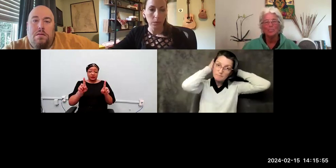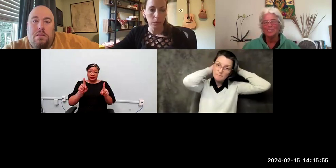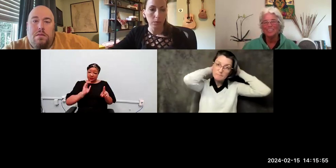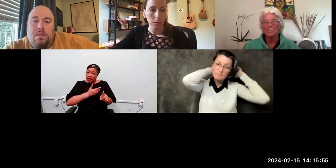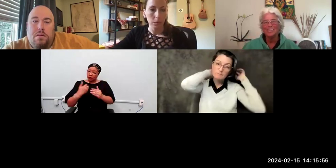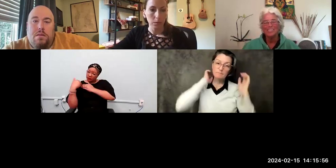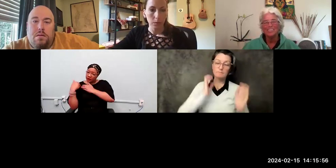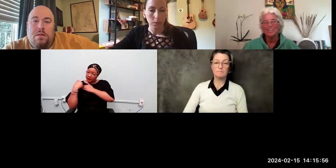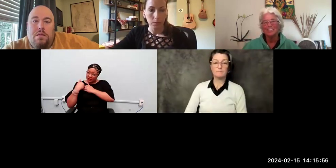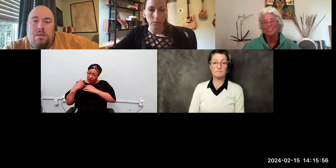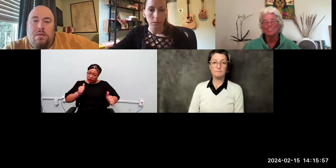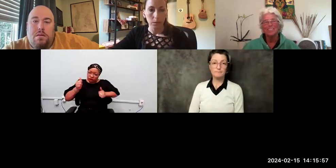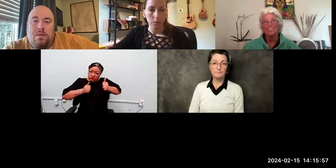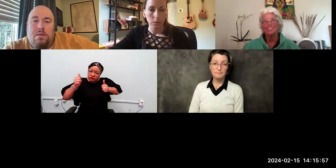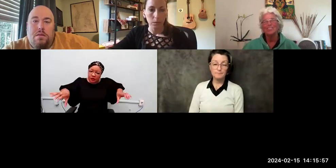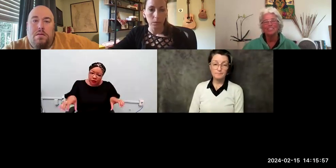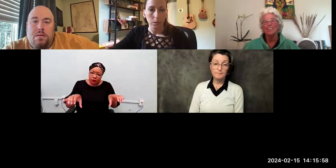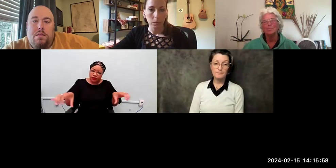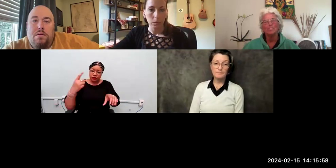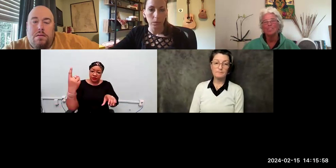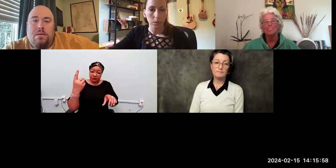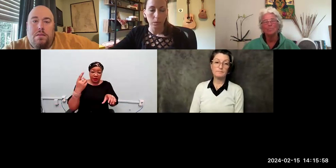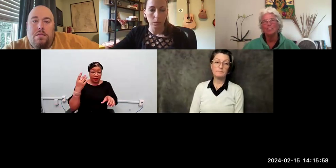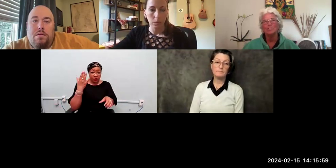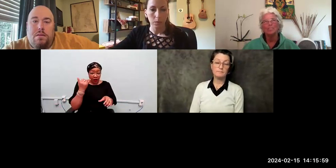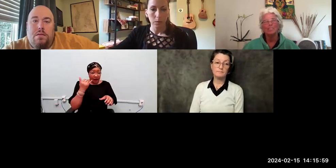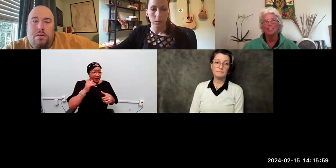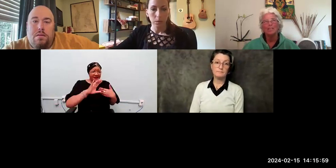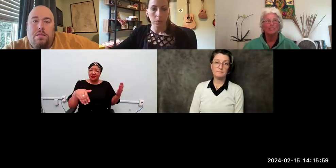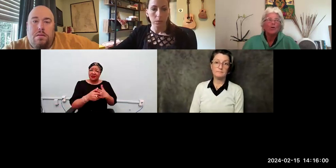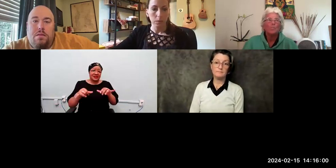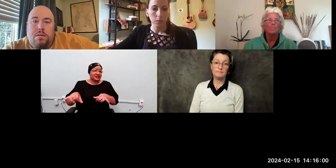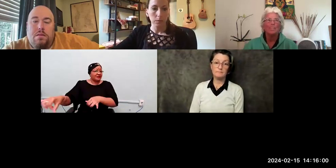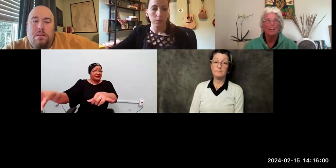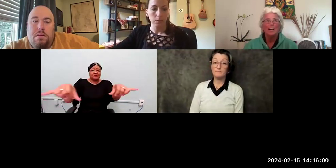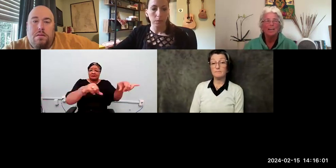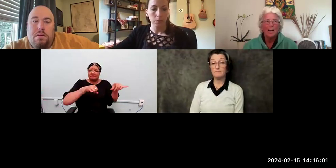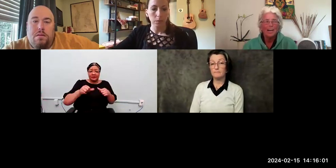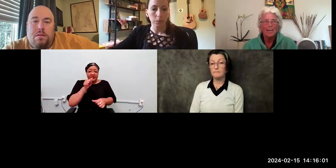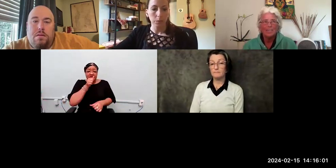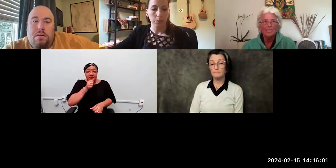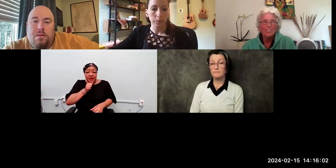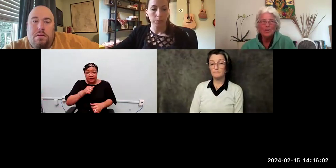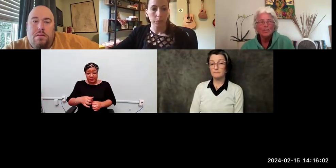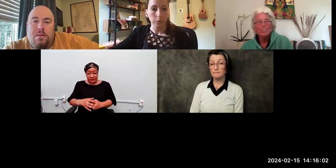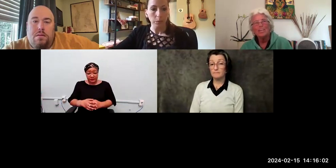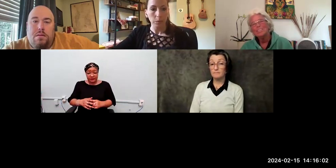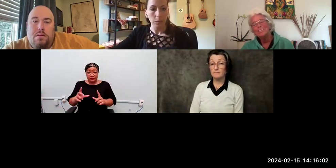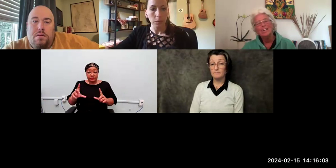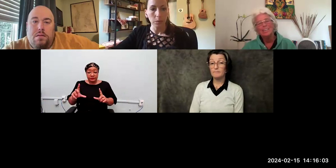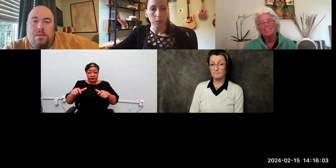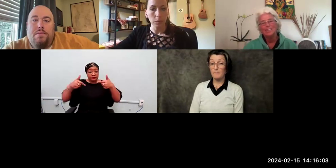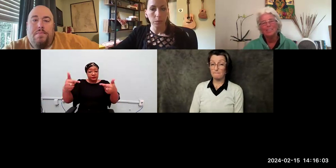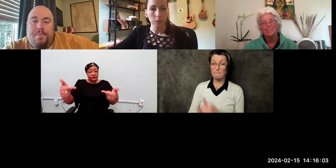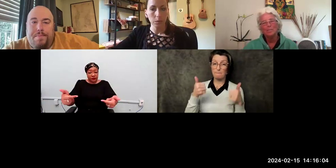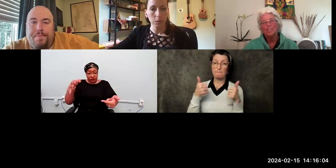do something, right? It's like, because it's all the same. It's all the same suffering. And so and you can kind of see